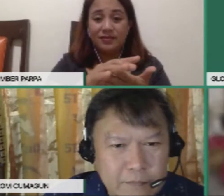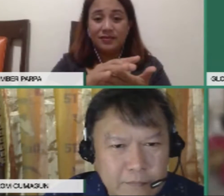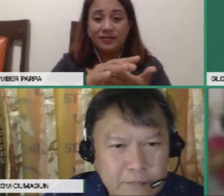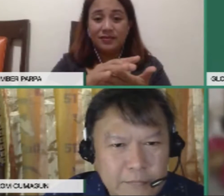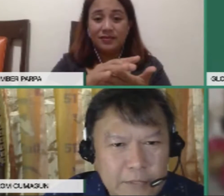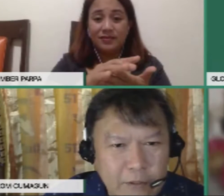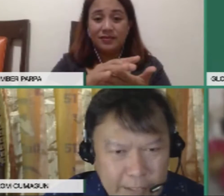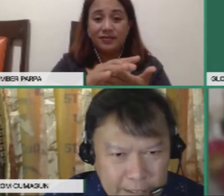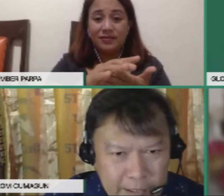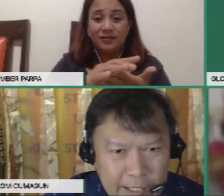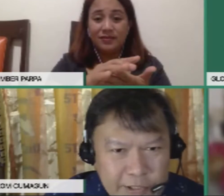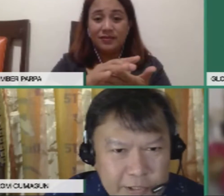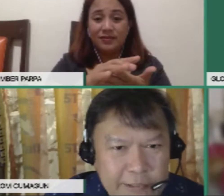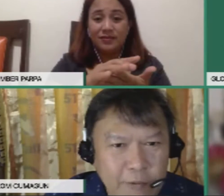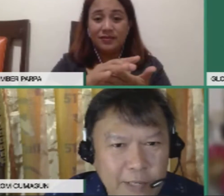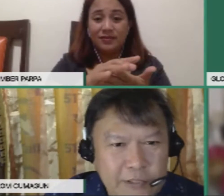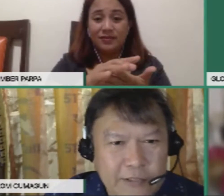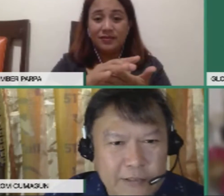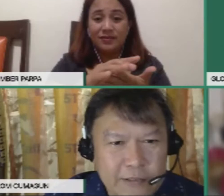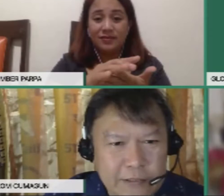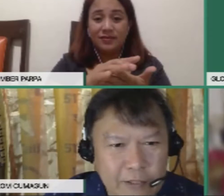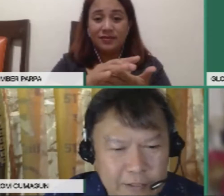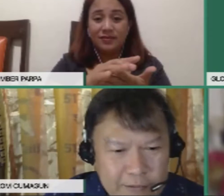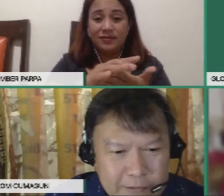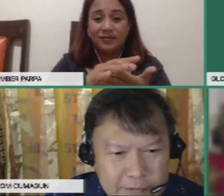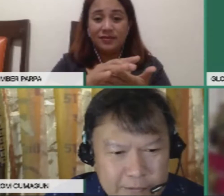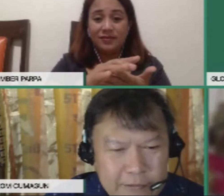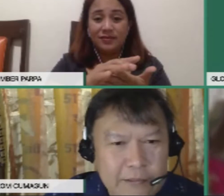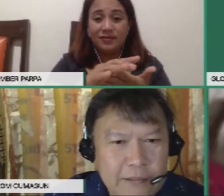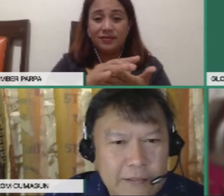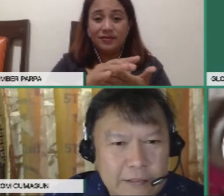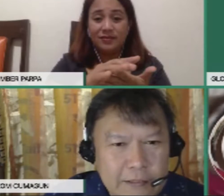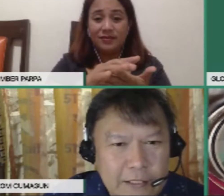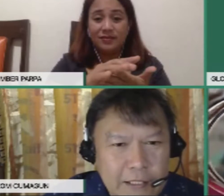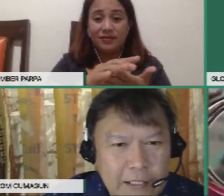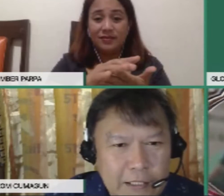Mhm. Okay, answer the question, Glo.